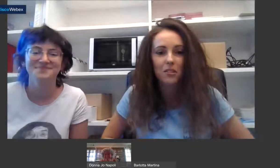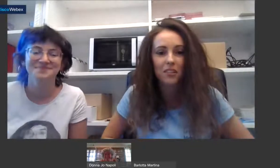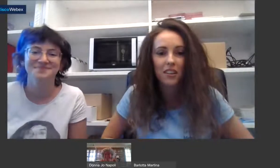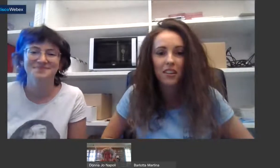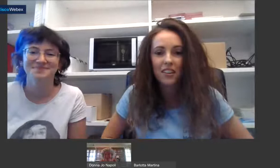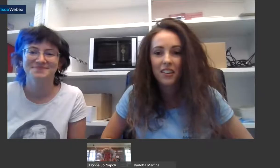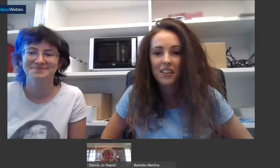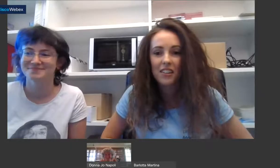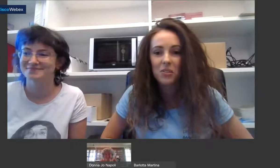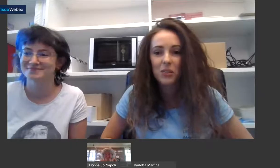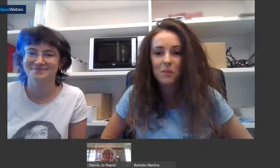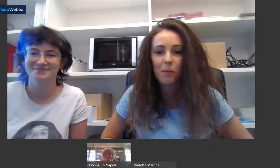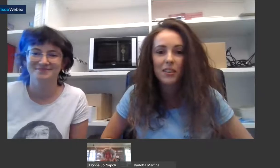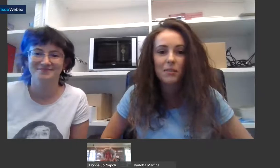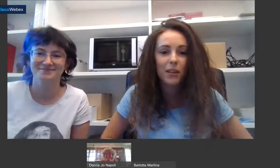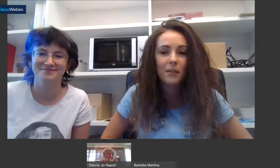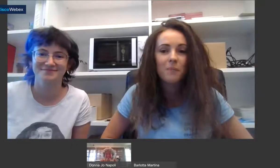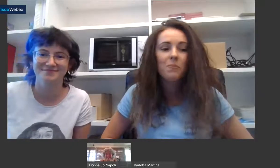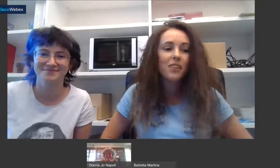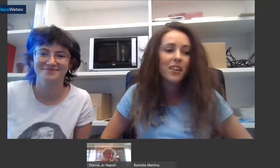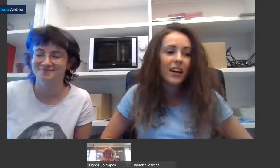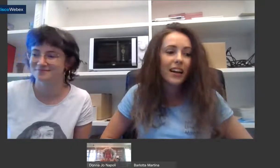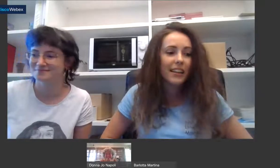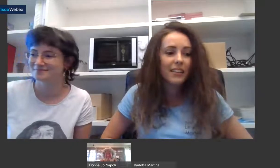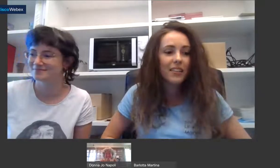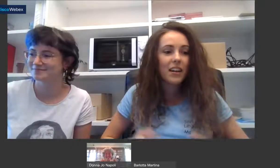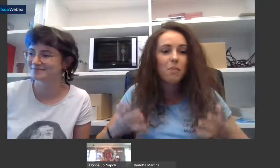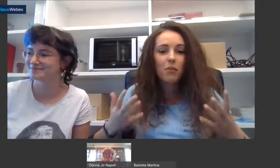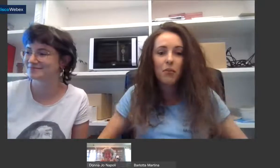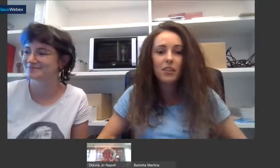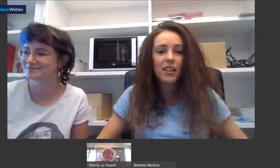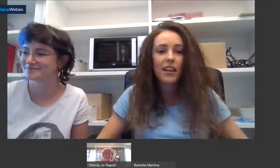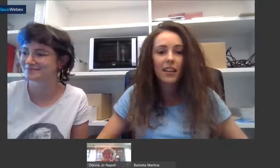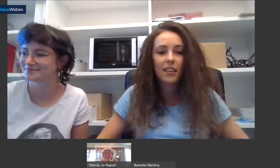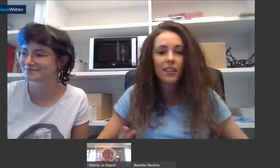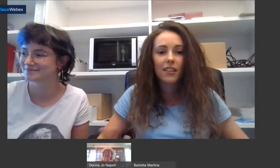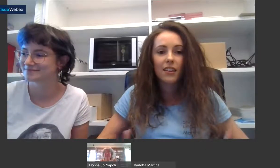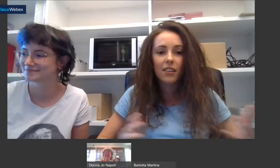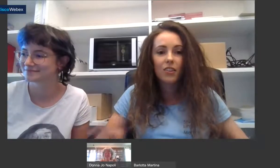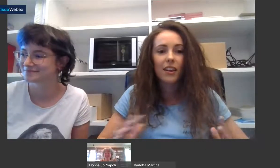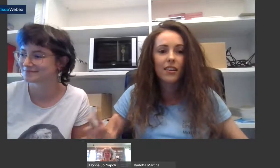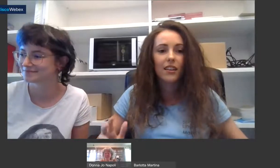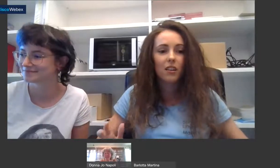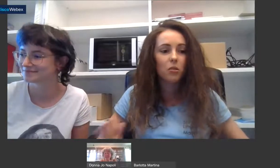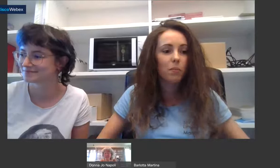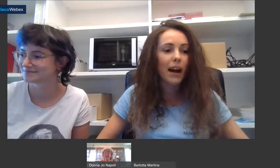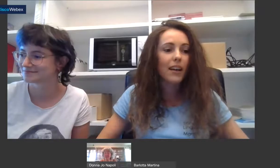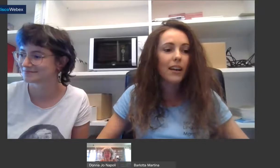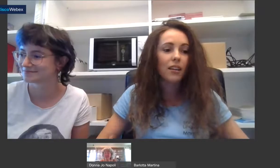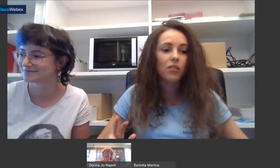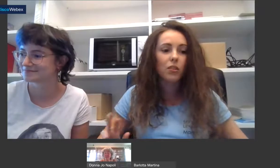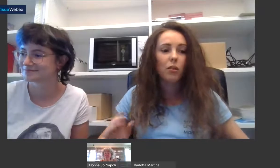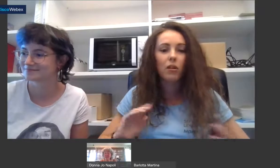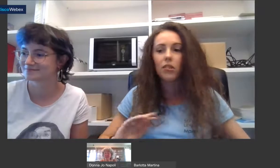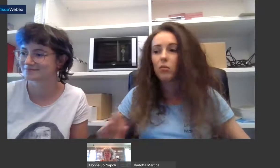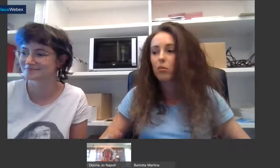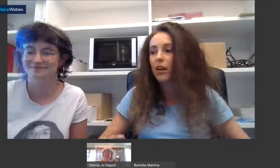person as soon as possible. And before saying each other goodbye, so I wanted to thank